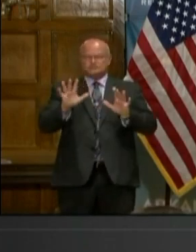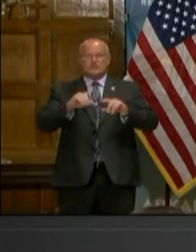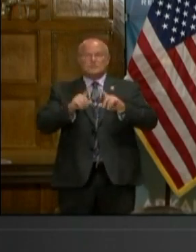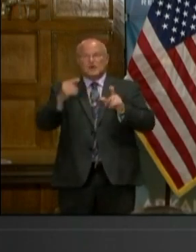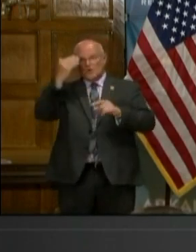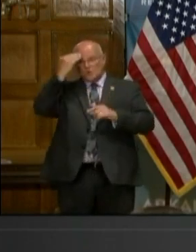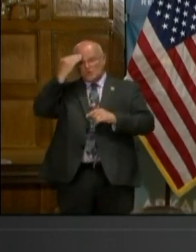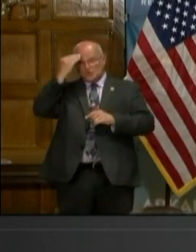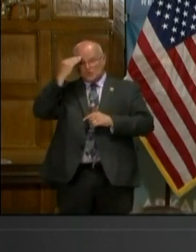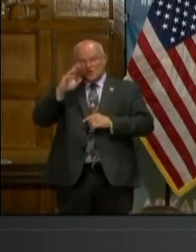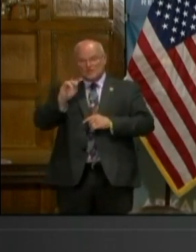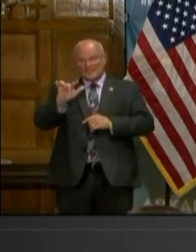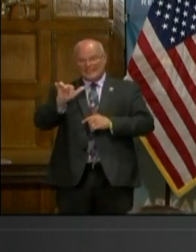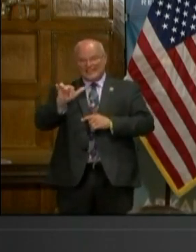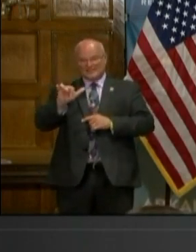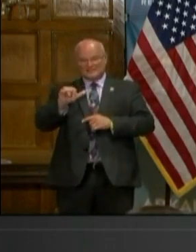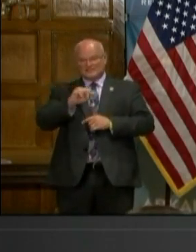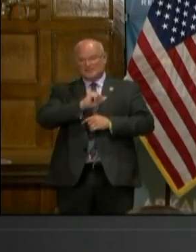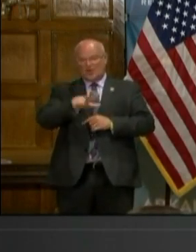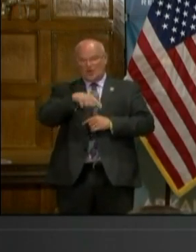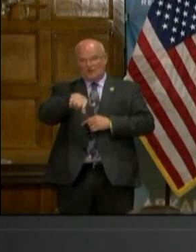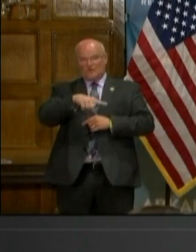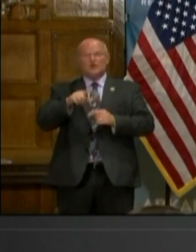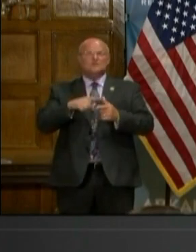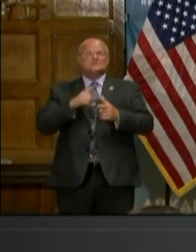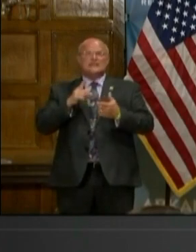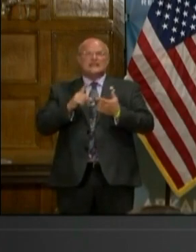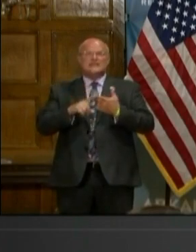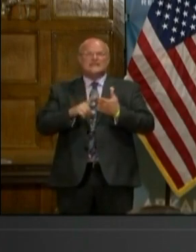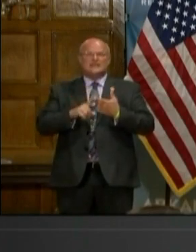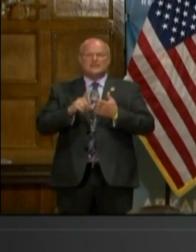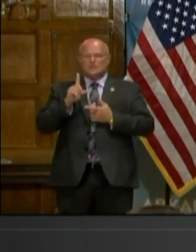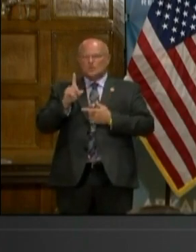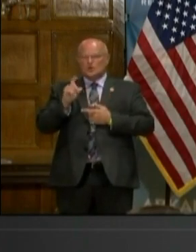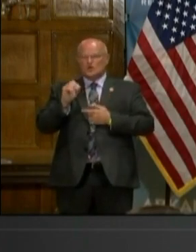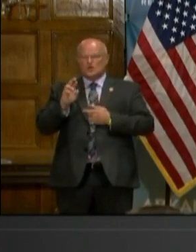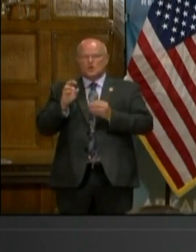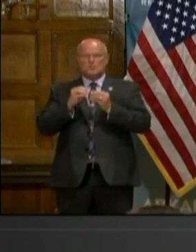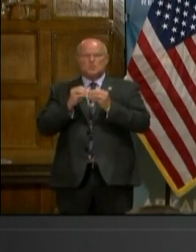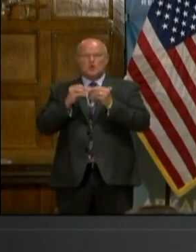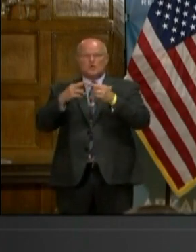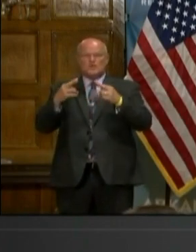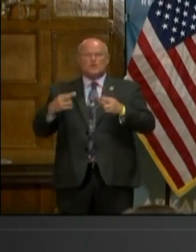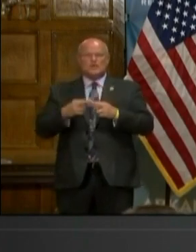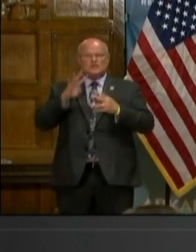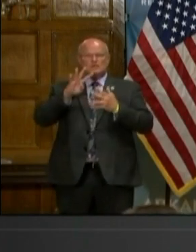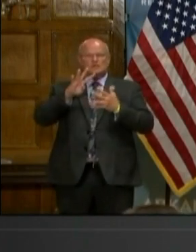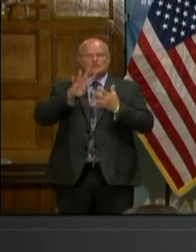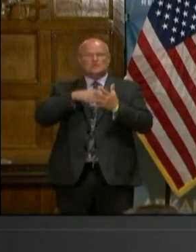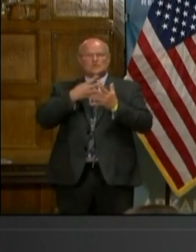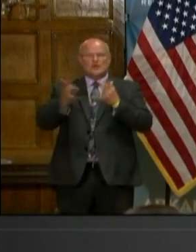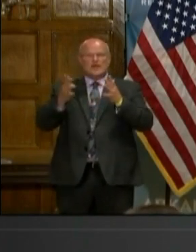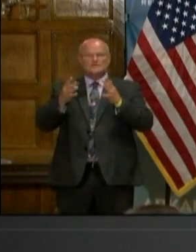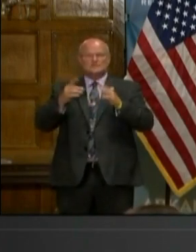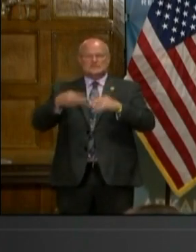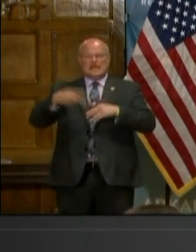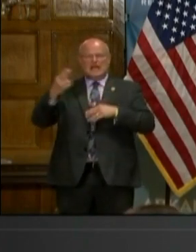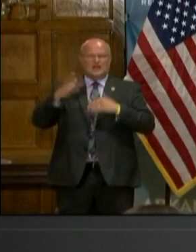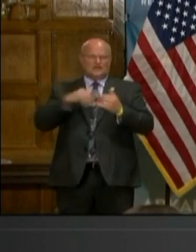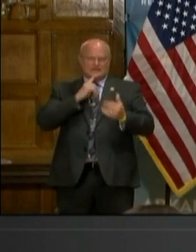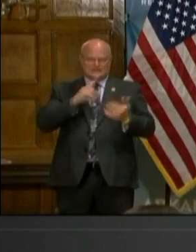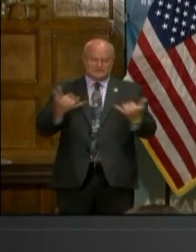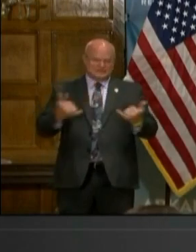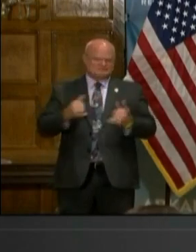we knew the county for every one of those, then one or more of these other regional graphs would be higher than it